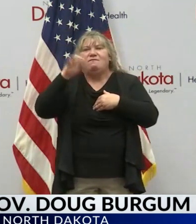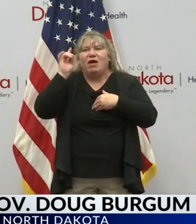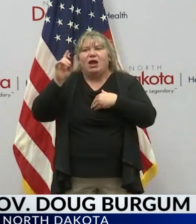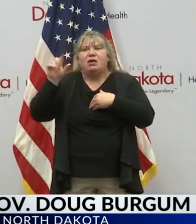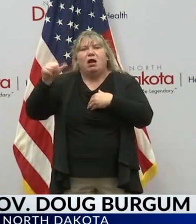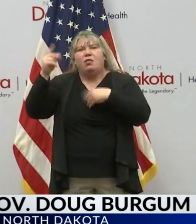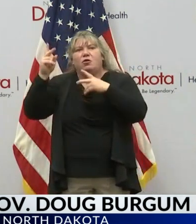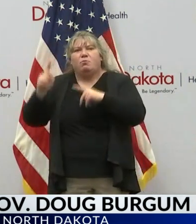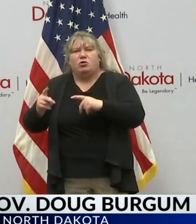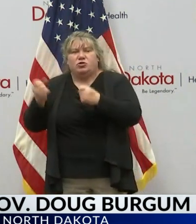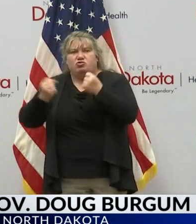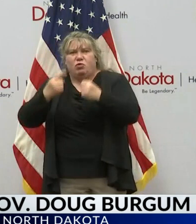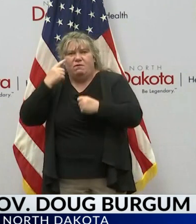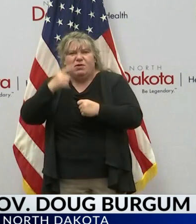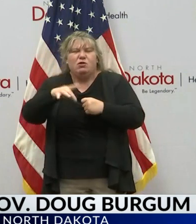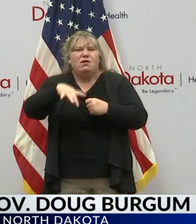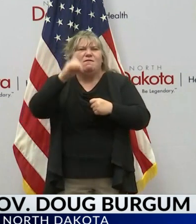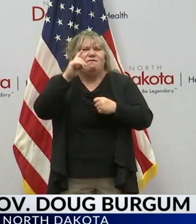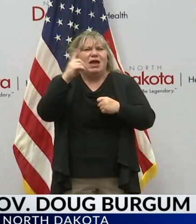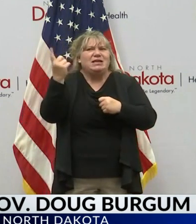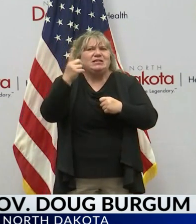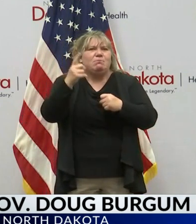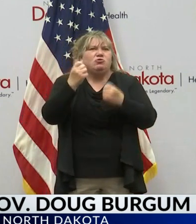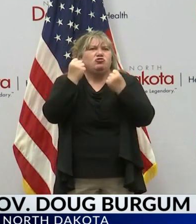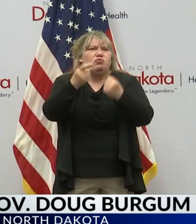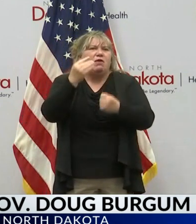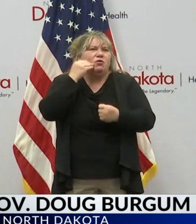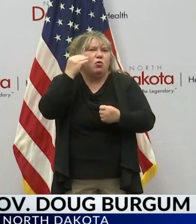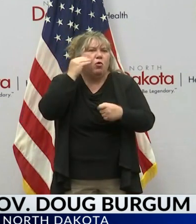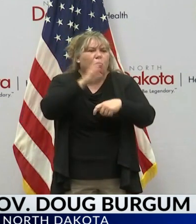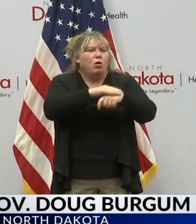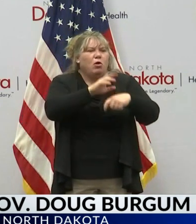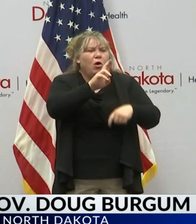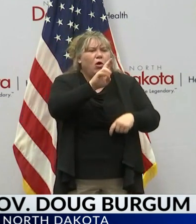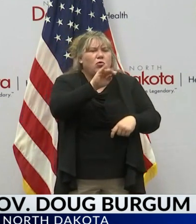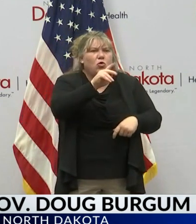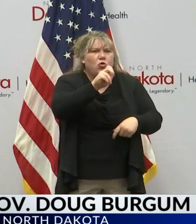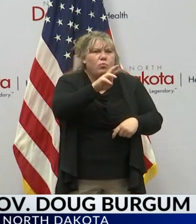driver, and find a sober ride home, or call Uber or Lyft, or call a friend.